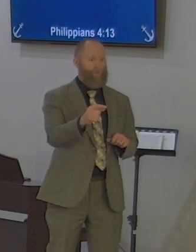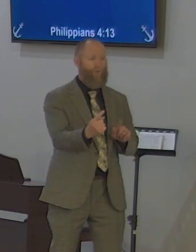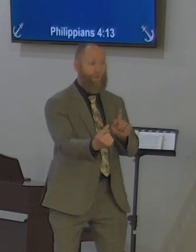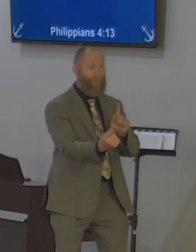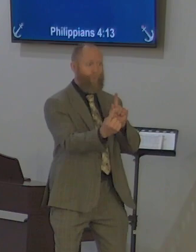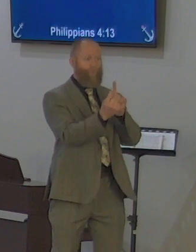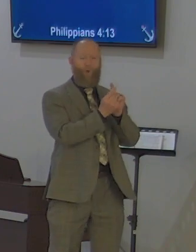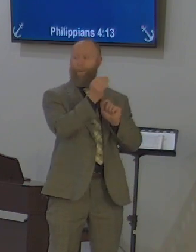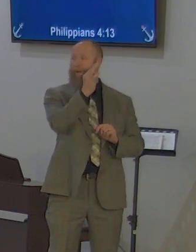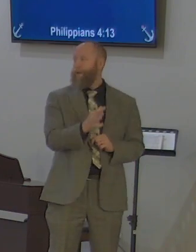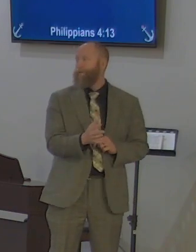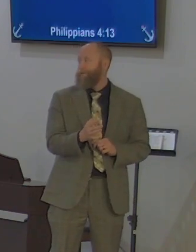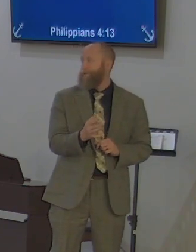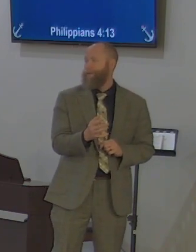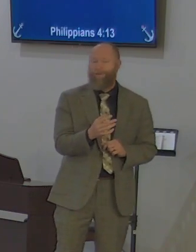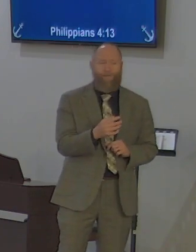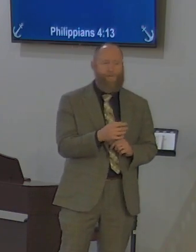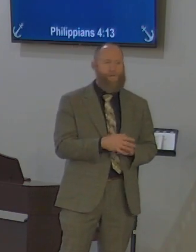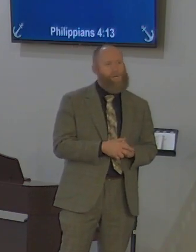and he'll go like this?